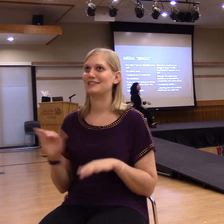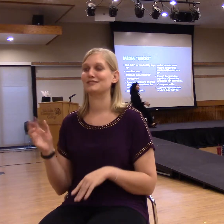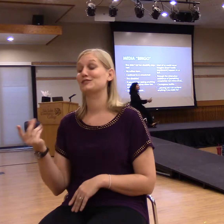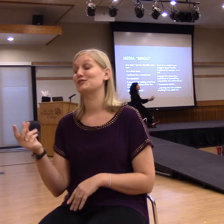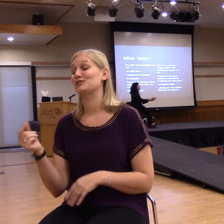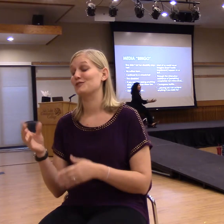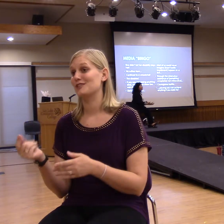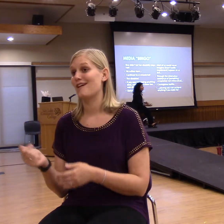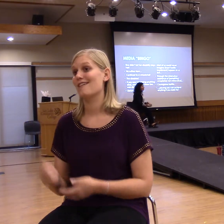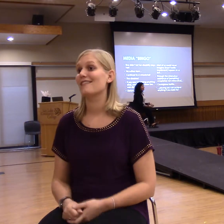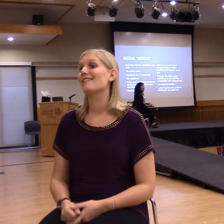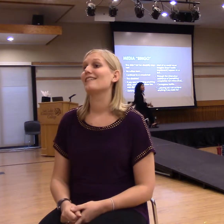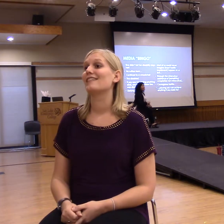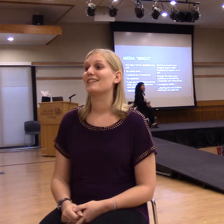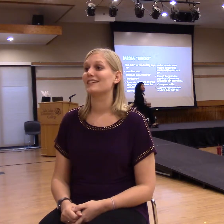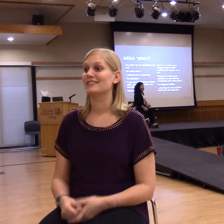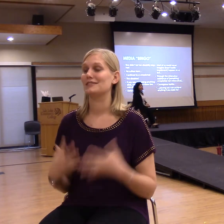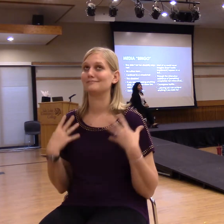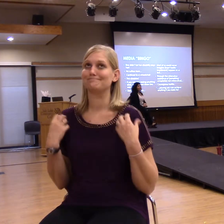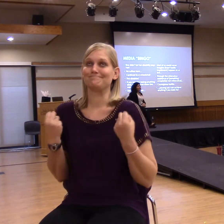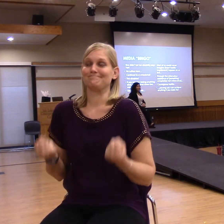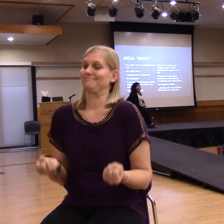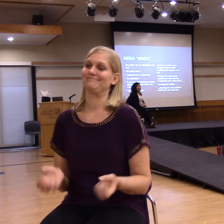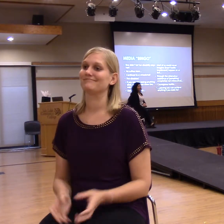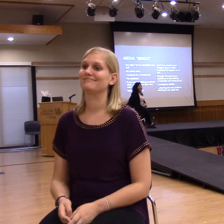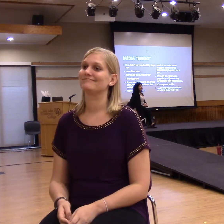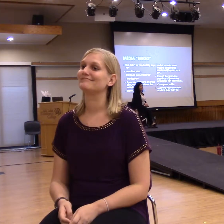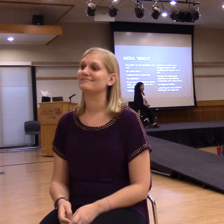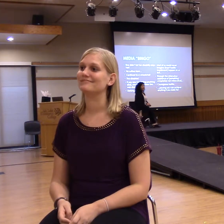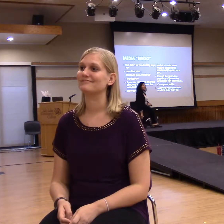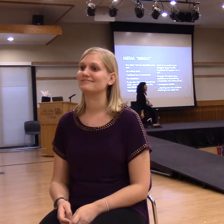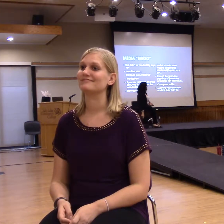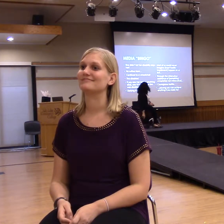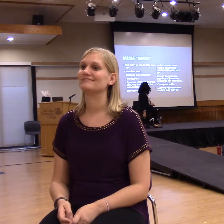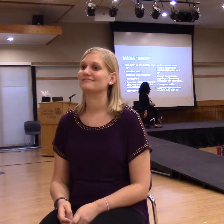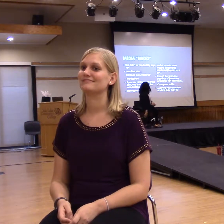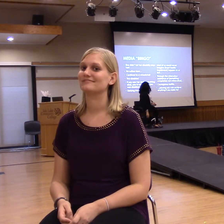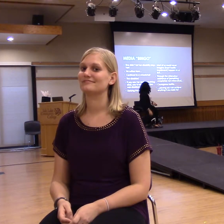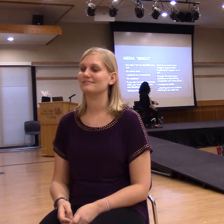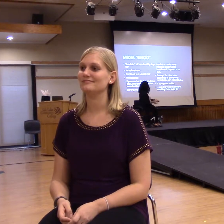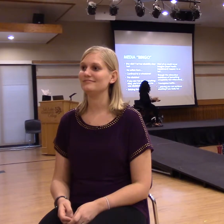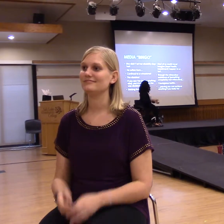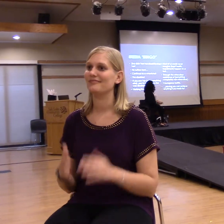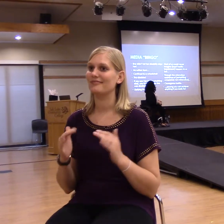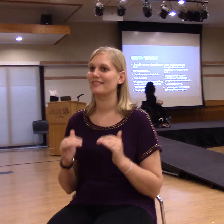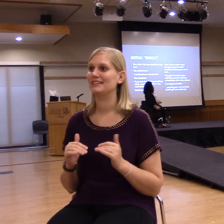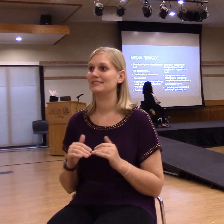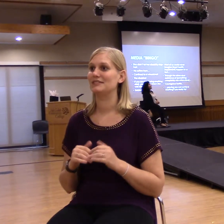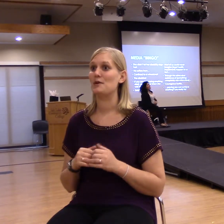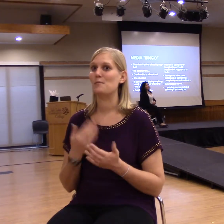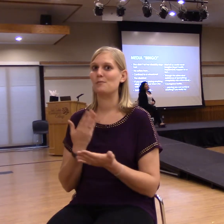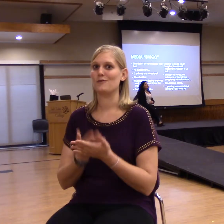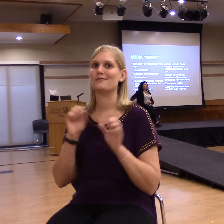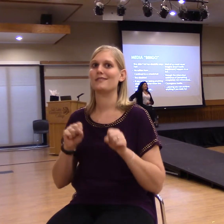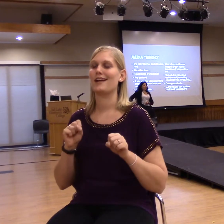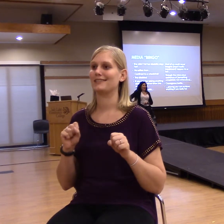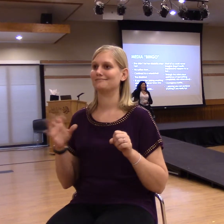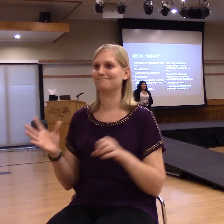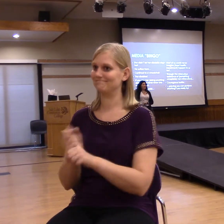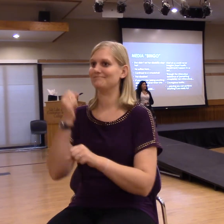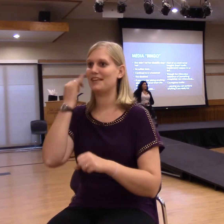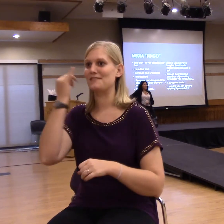The courageous battle, we talked about that a lot with disability and illness. Proving you can achieve anything if you